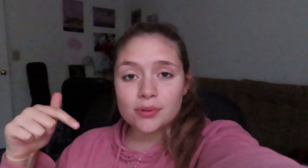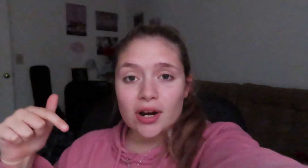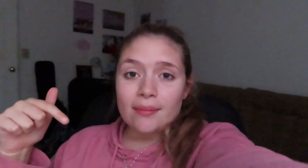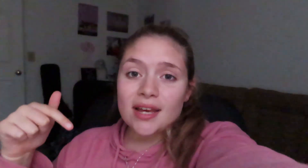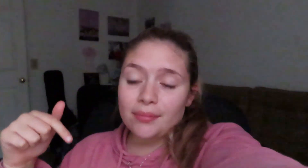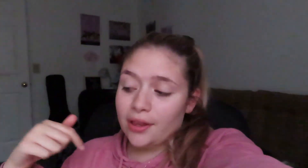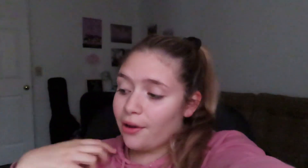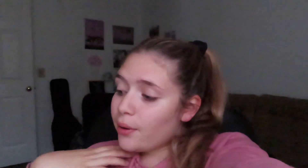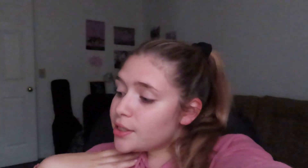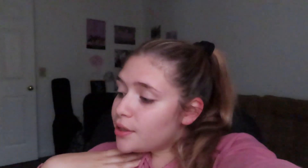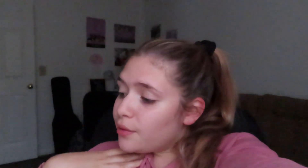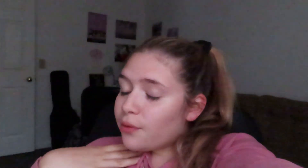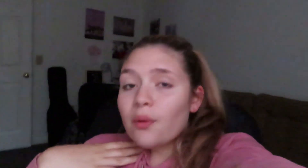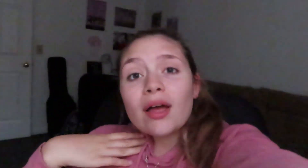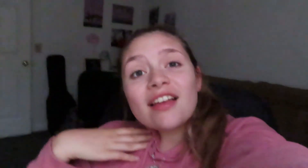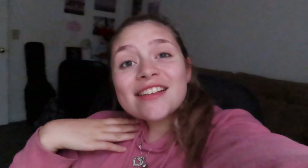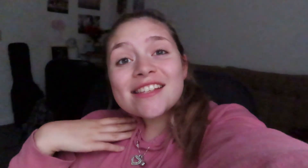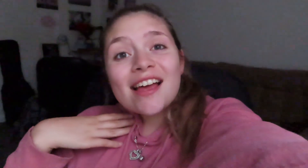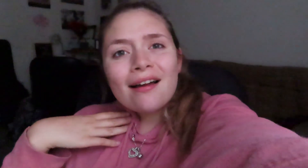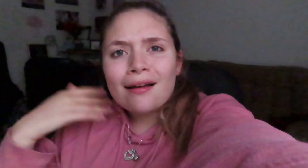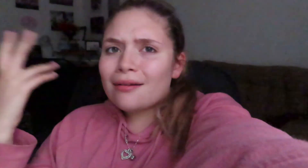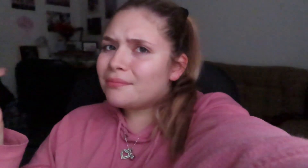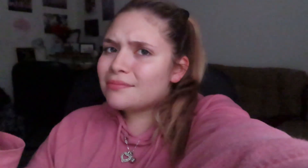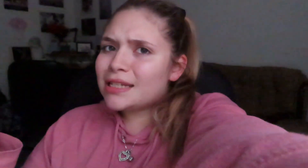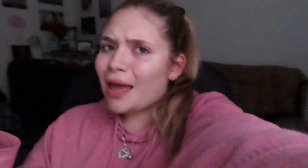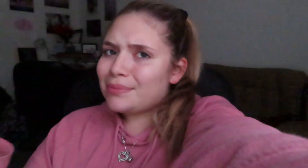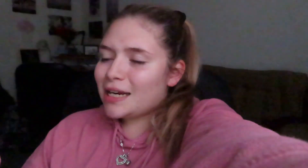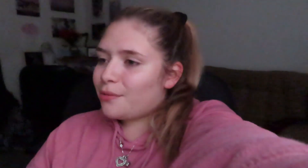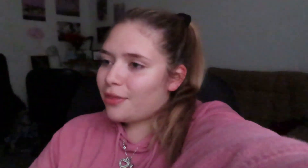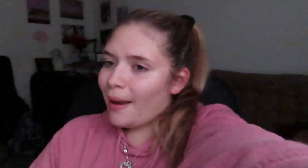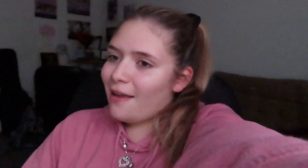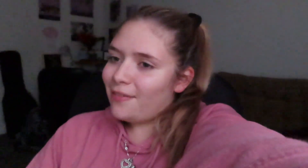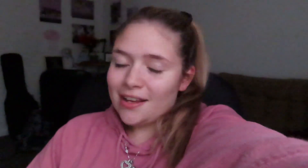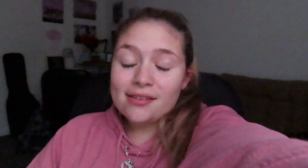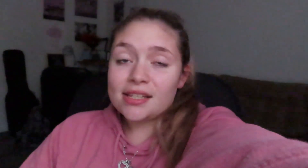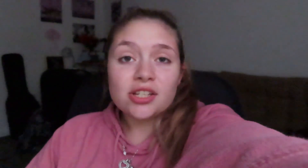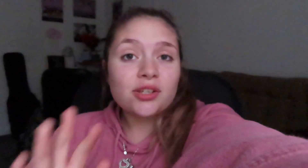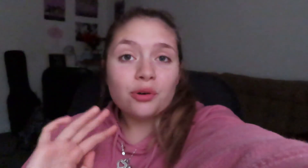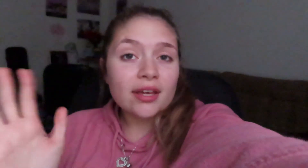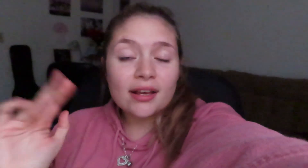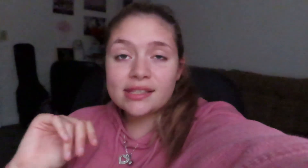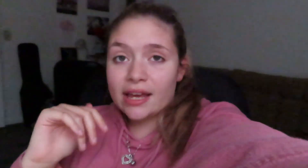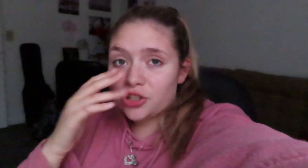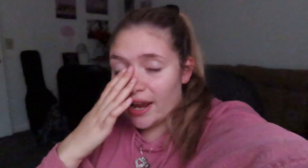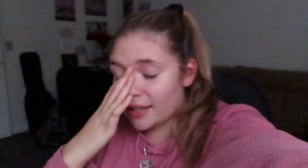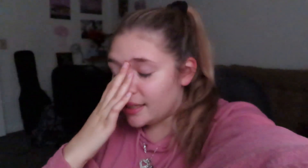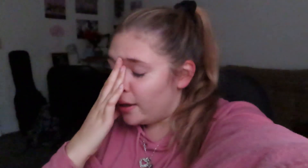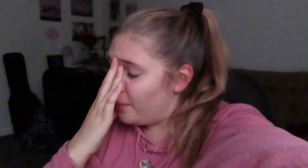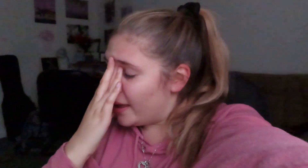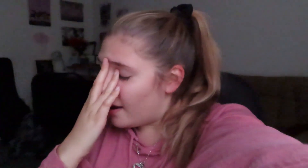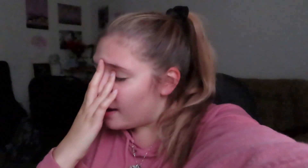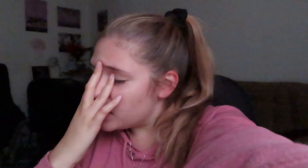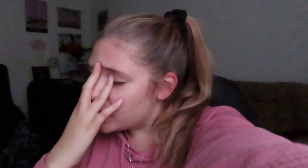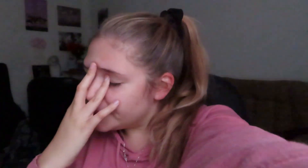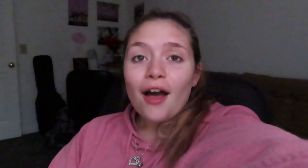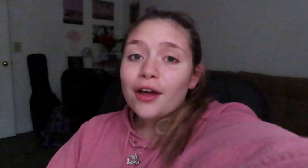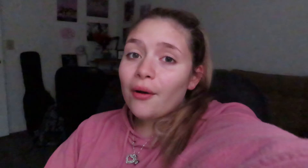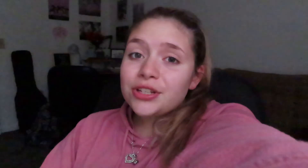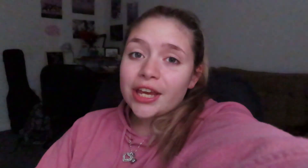Subscribe down below to stay updated with my videos. I just totally got sidetracked. Oh my gosh. Go and check